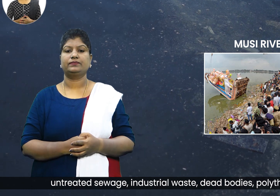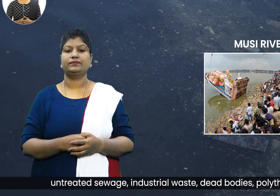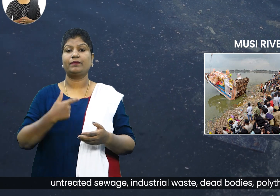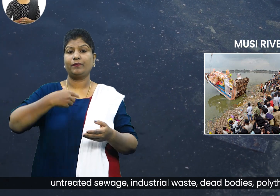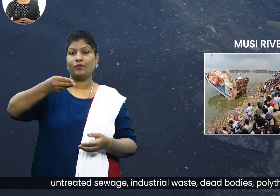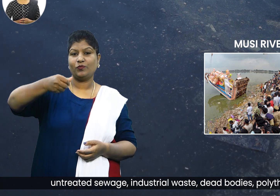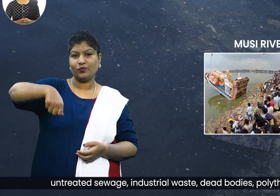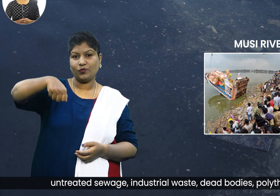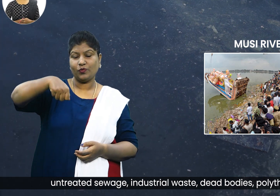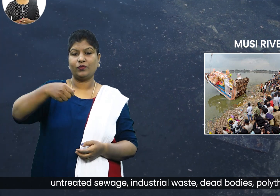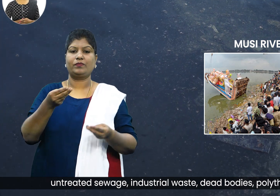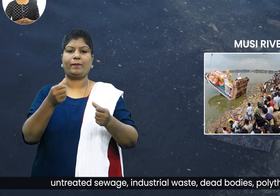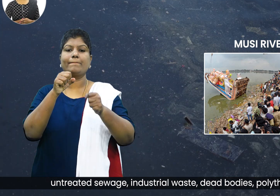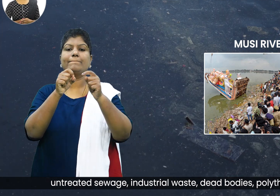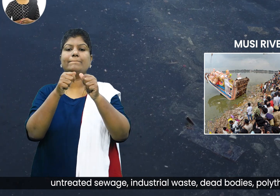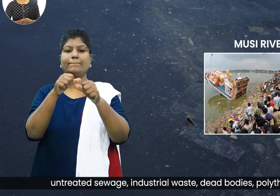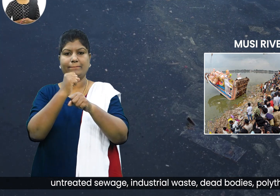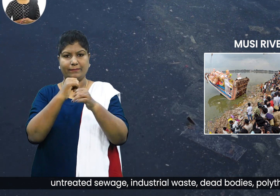polythene bags,